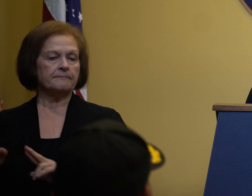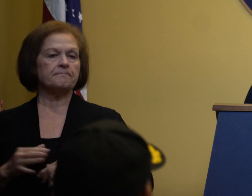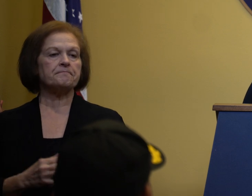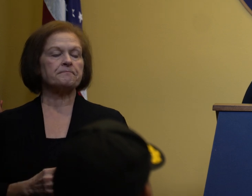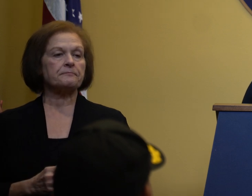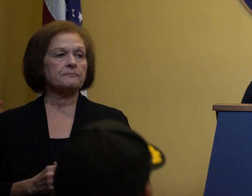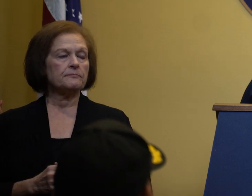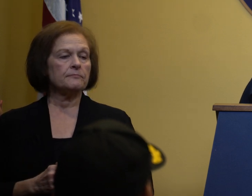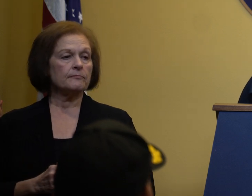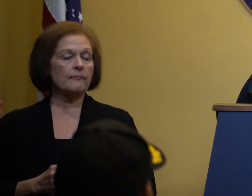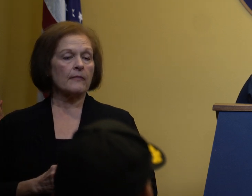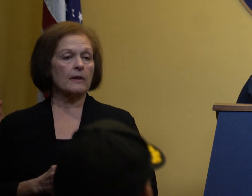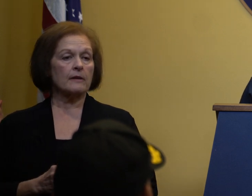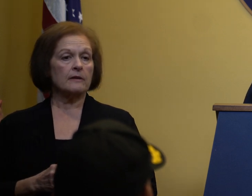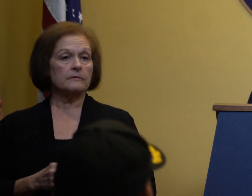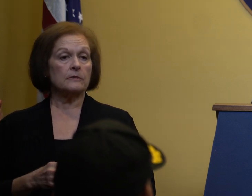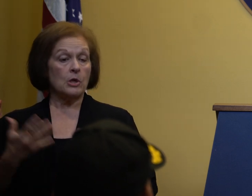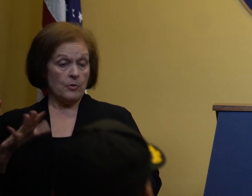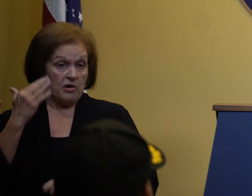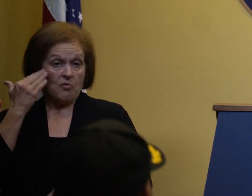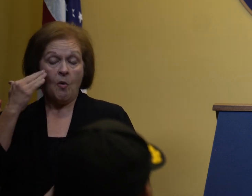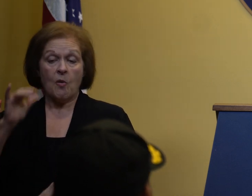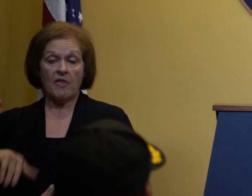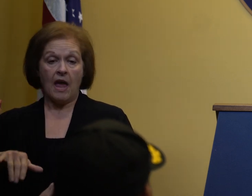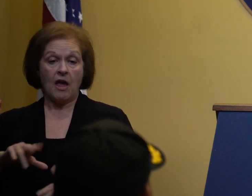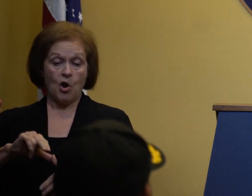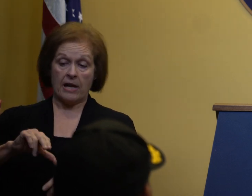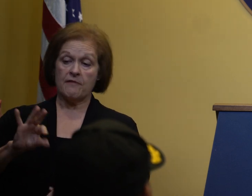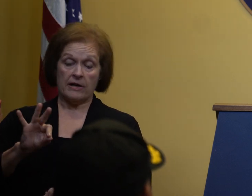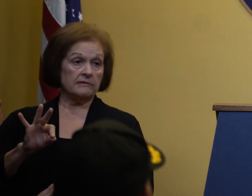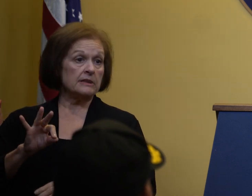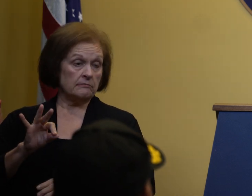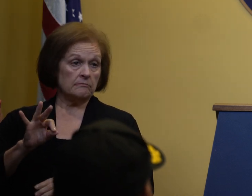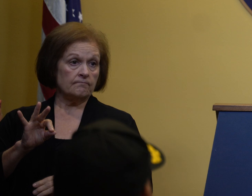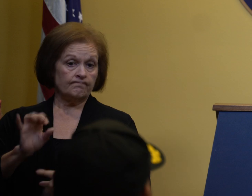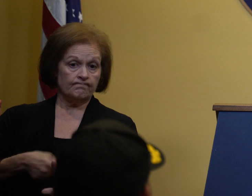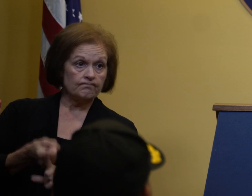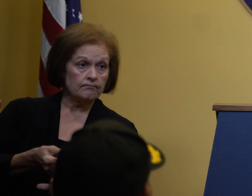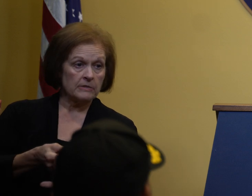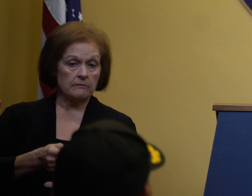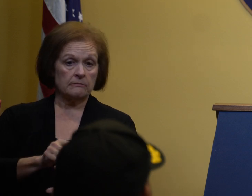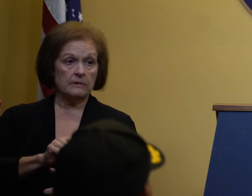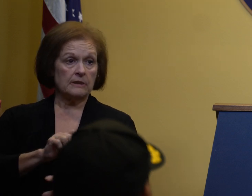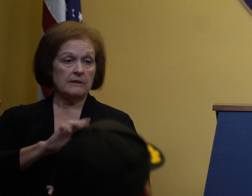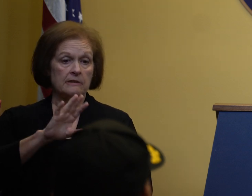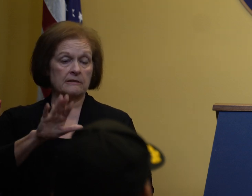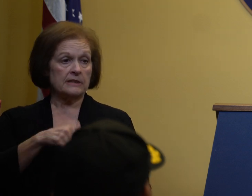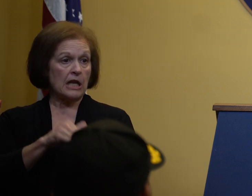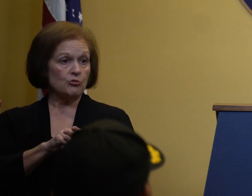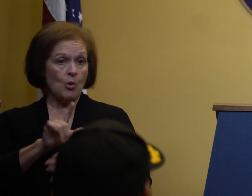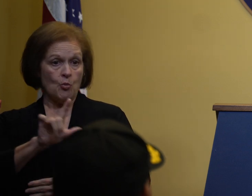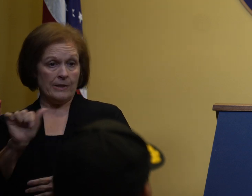before. We know that Hurricane Francine is expected to make landfall along central Louisiana coast